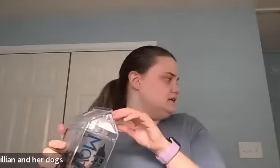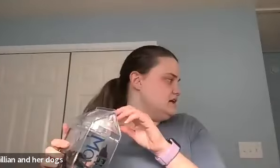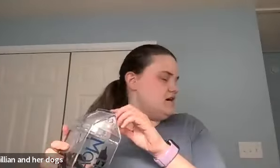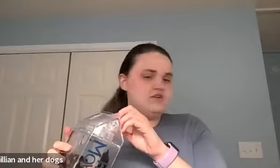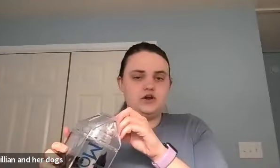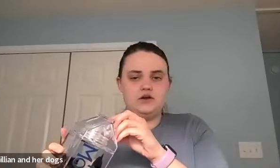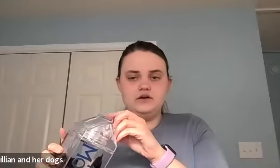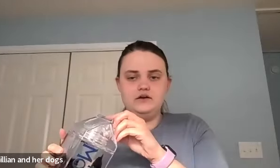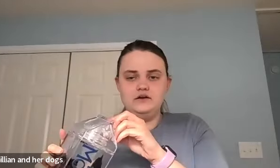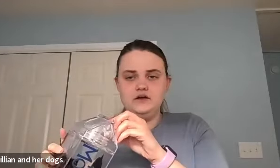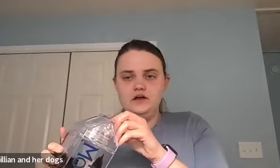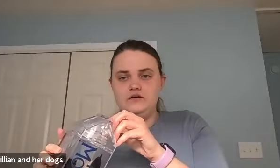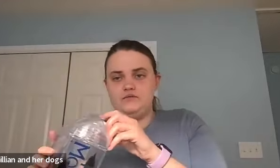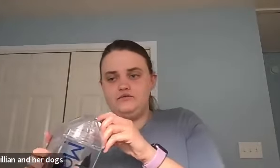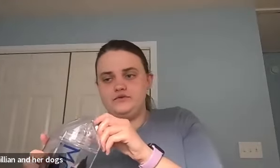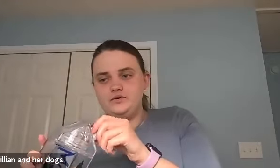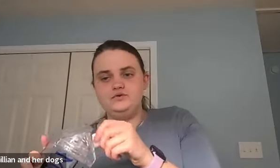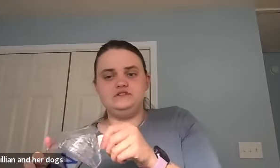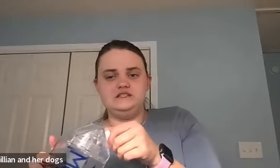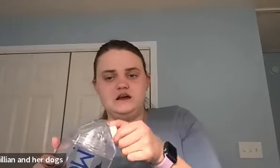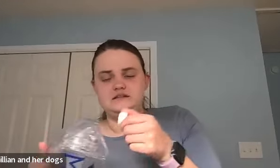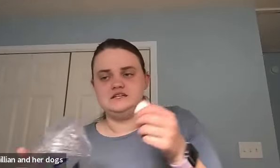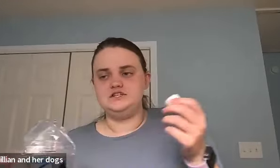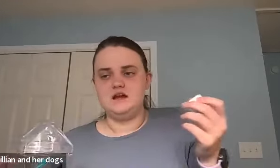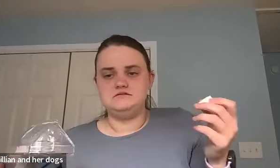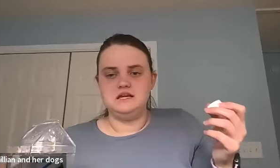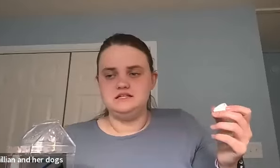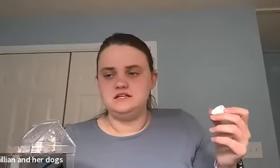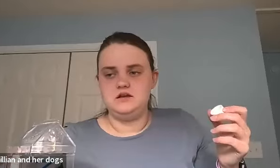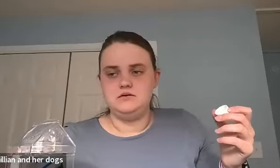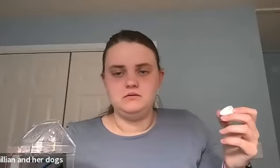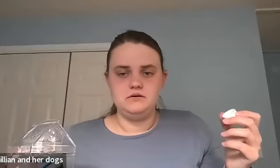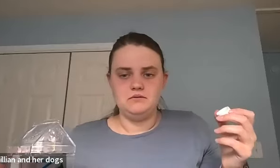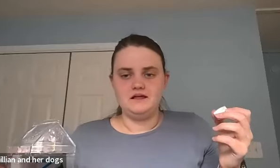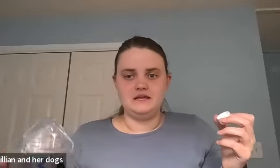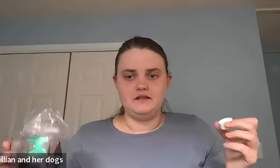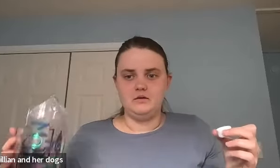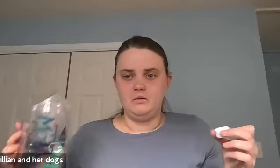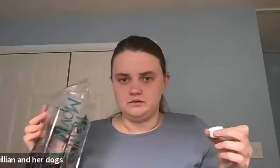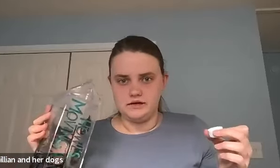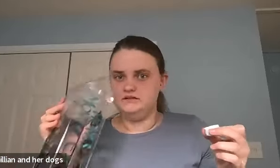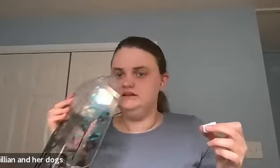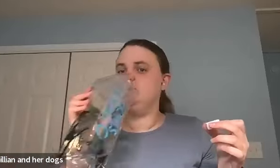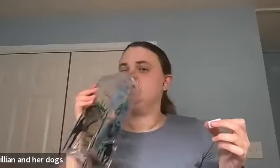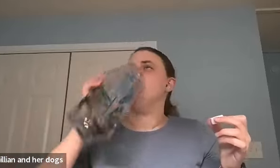any other food signs that you guys would like to know while I take my little water break?